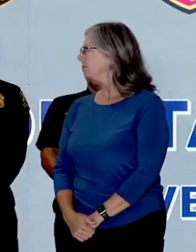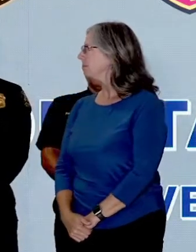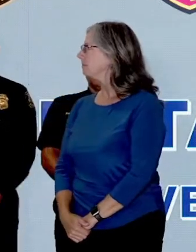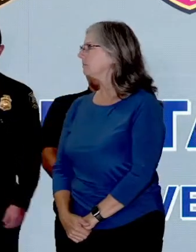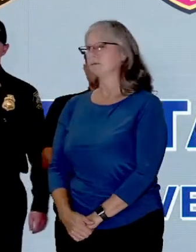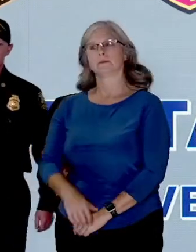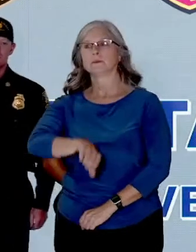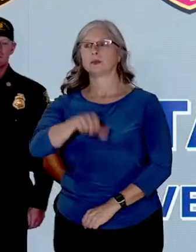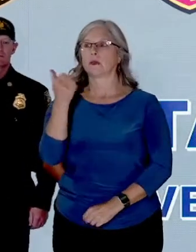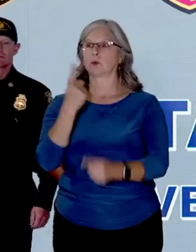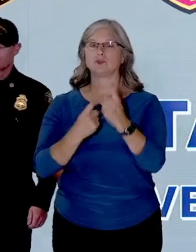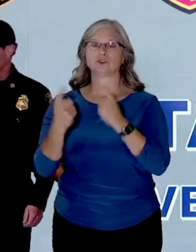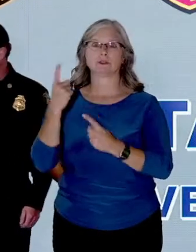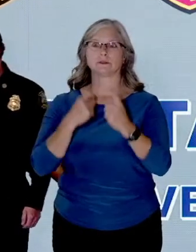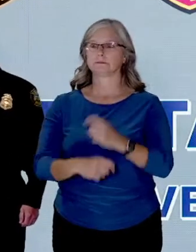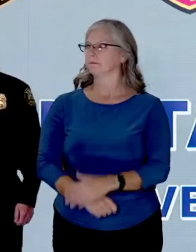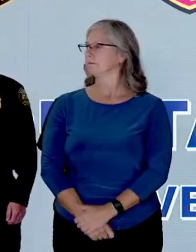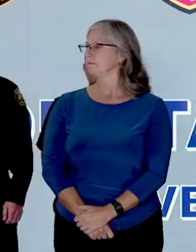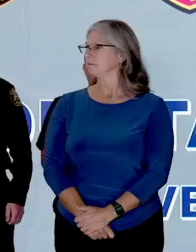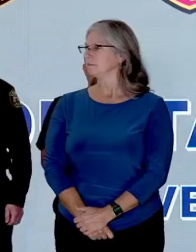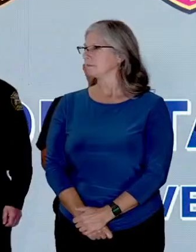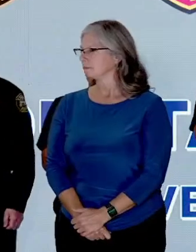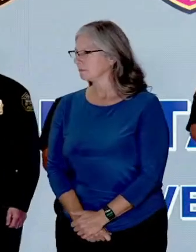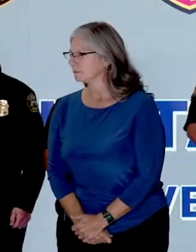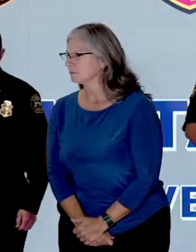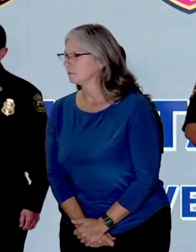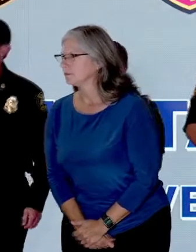Do we have any other questions?